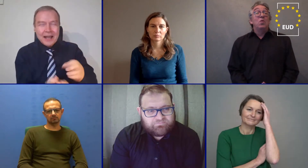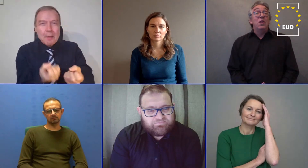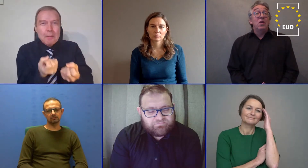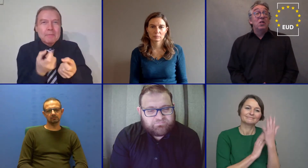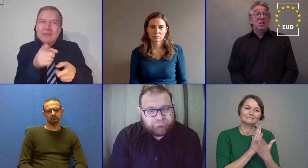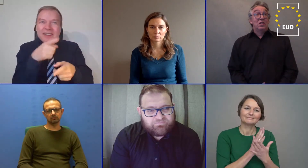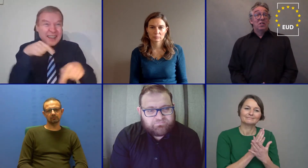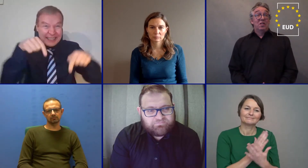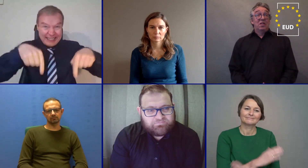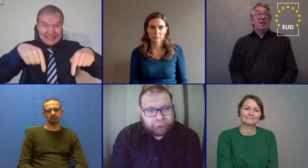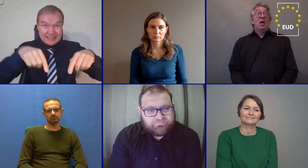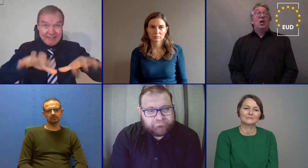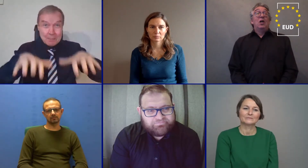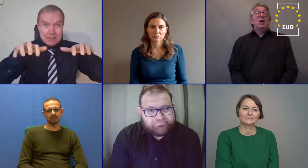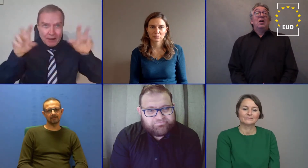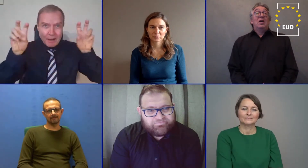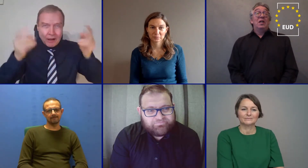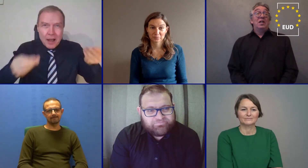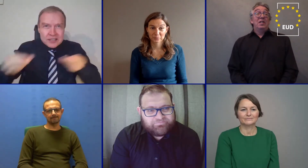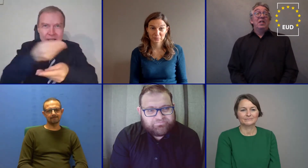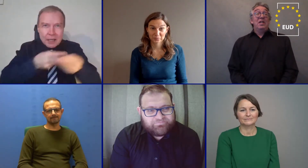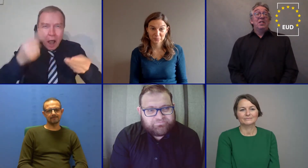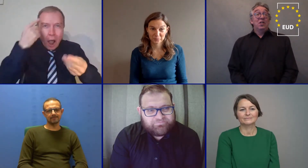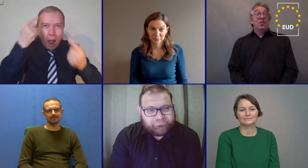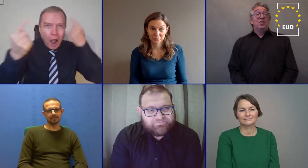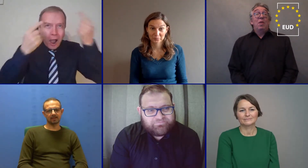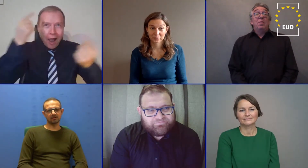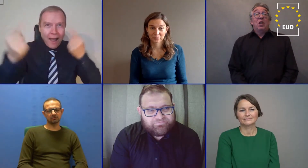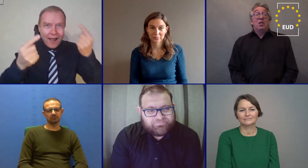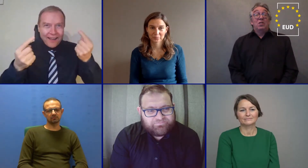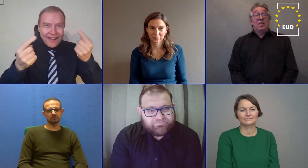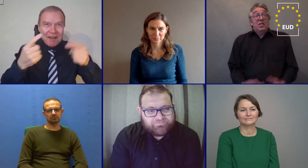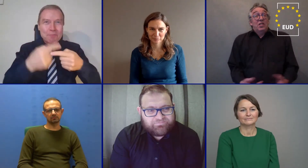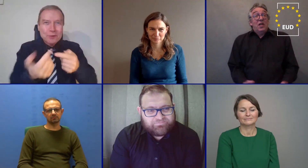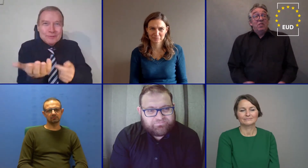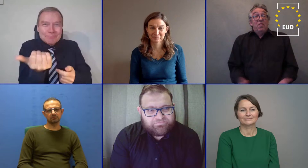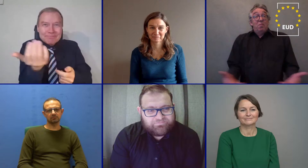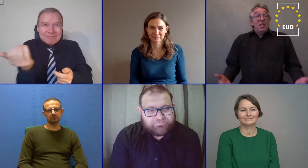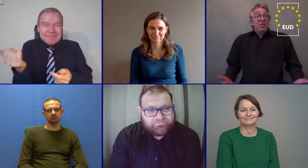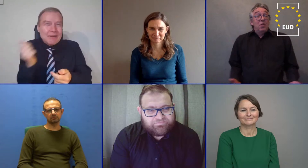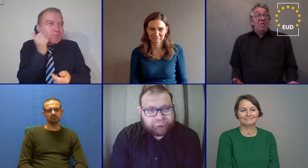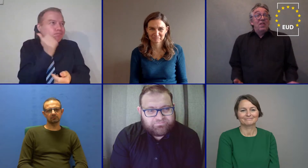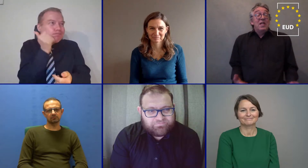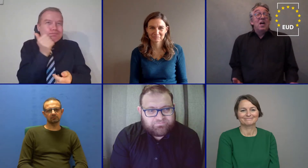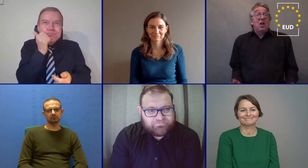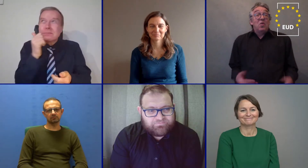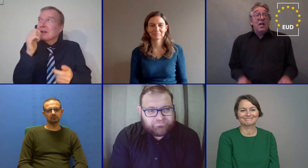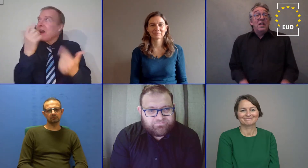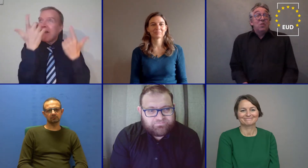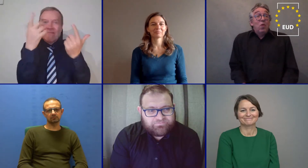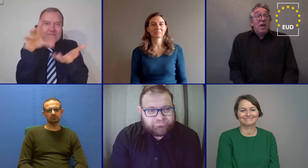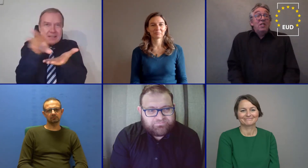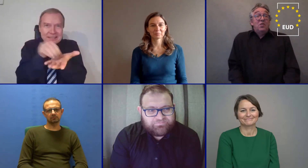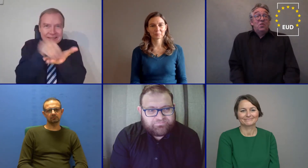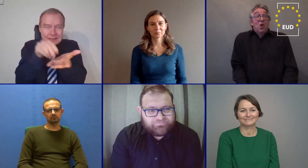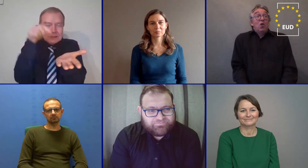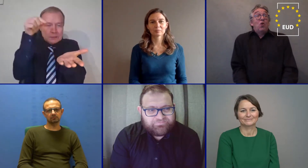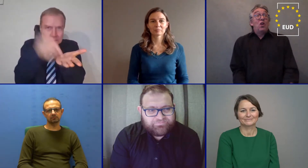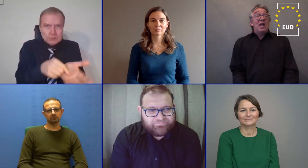wheel. And indeed, this webinar, this exchange of information we're having now is a way to collect